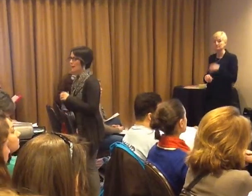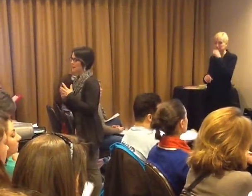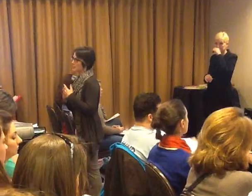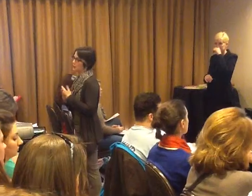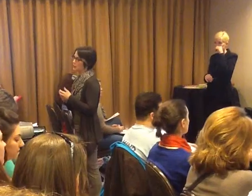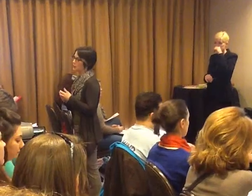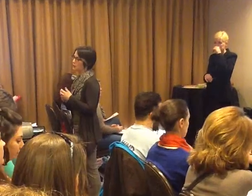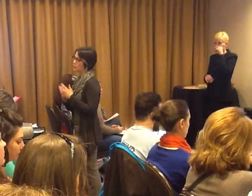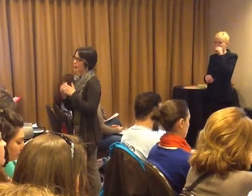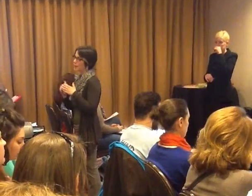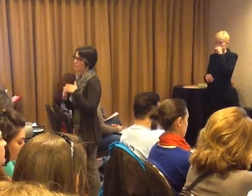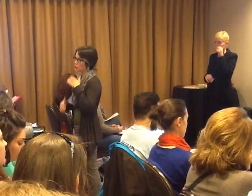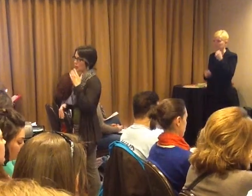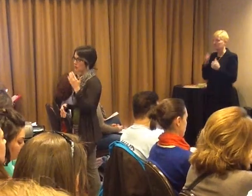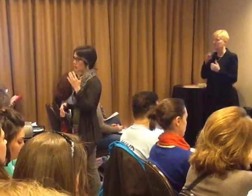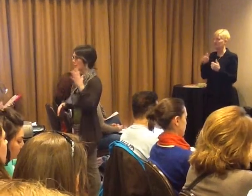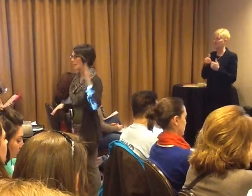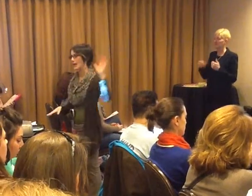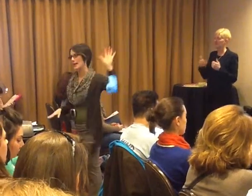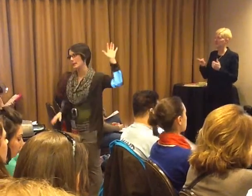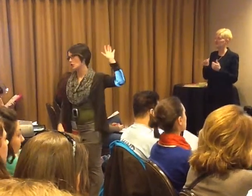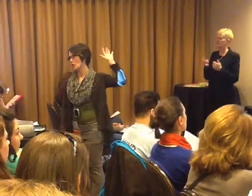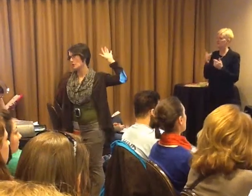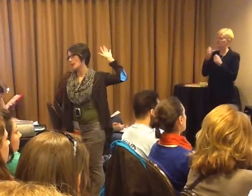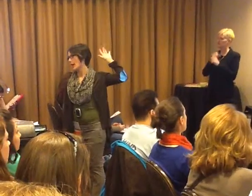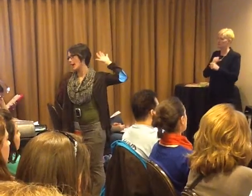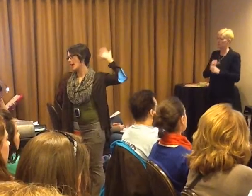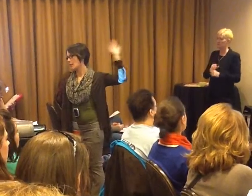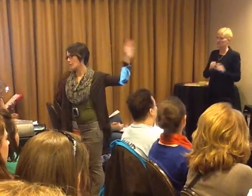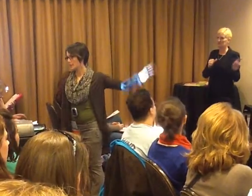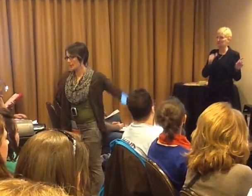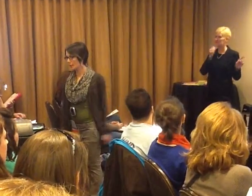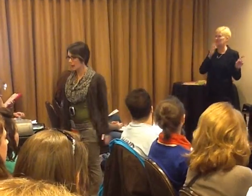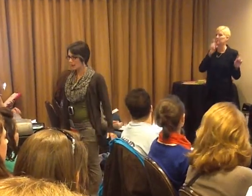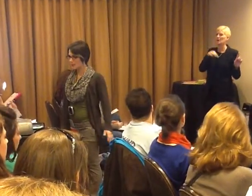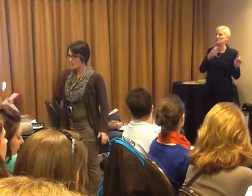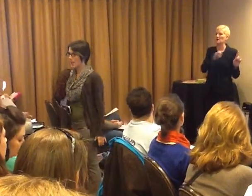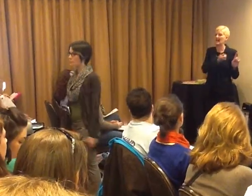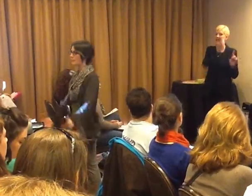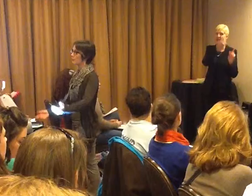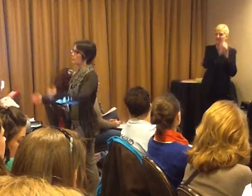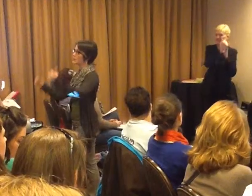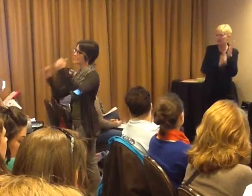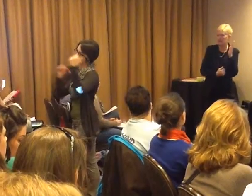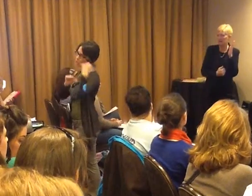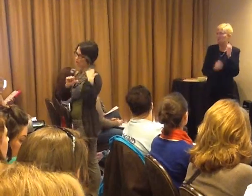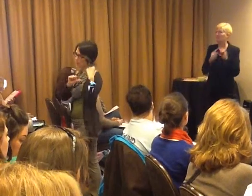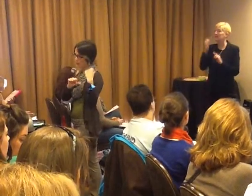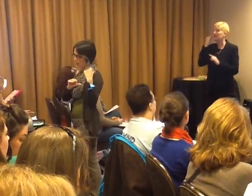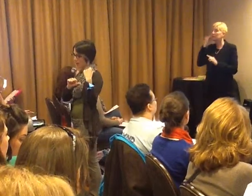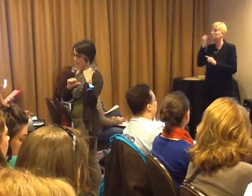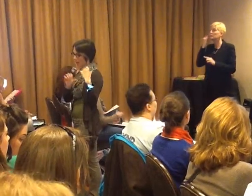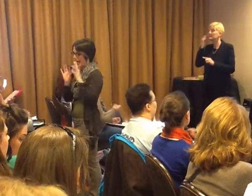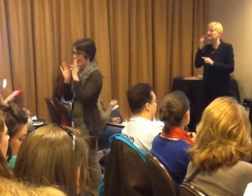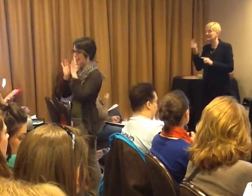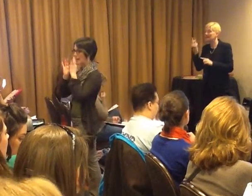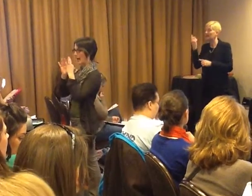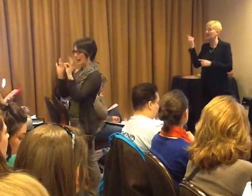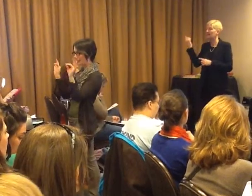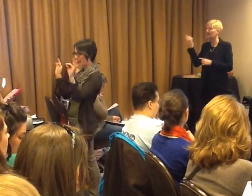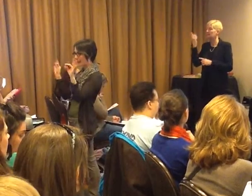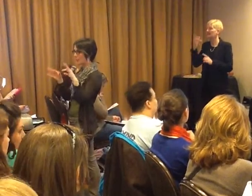For the next few strategies, I'm not going to talk about every single one on the slide, but if you see one up there, I